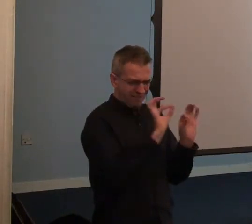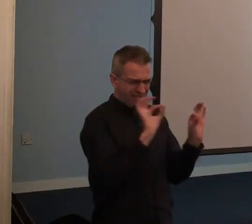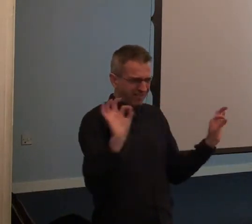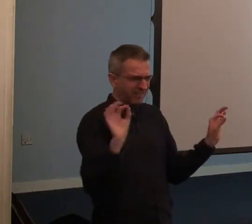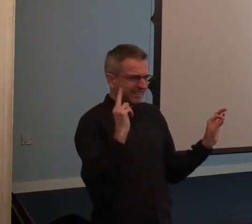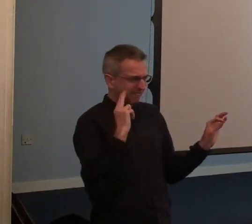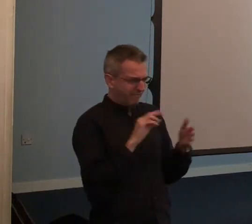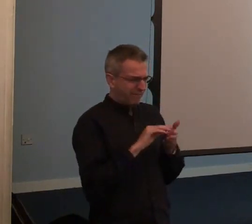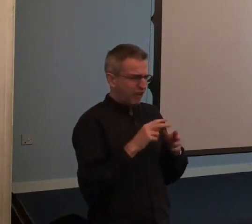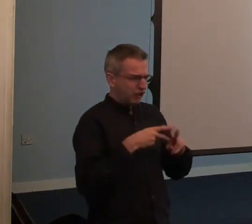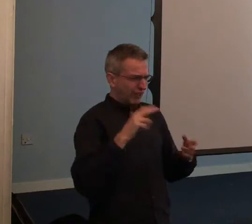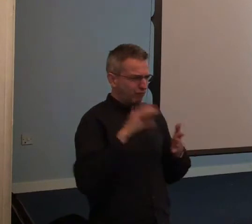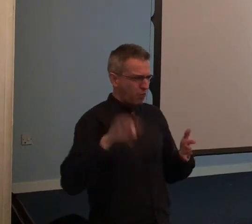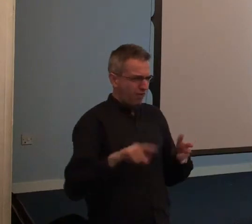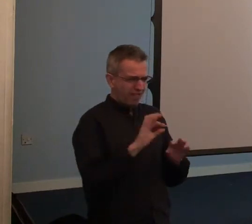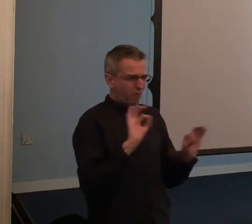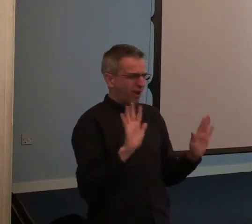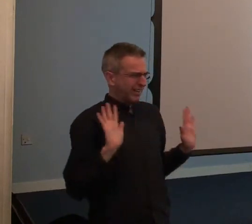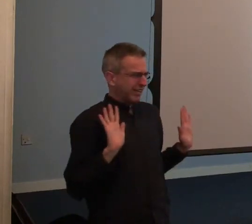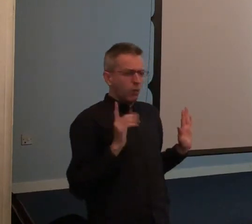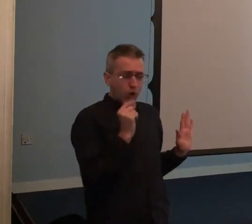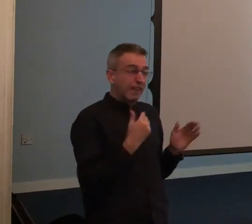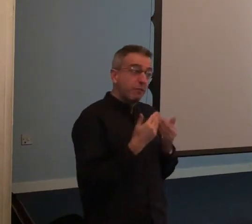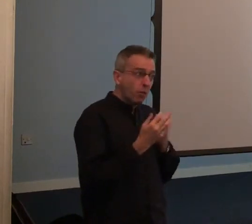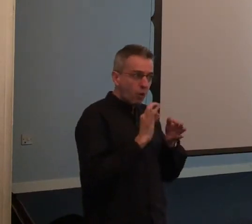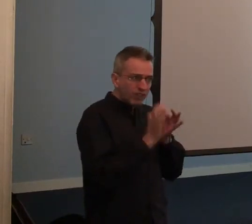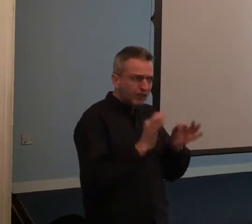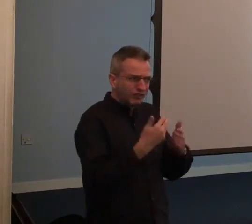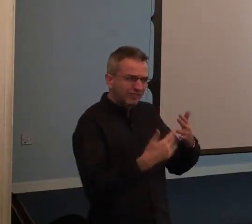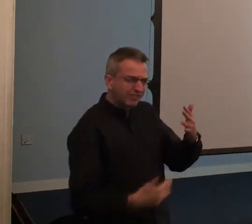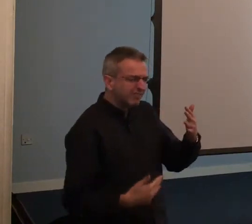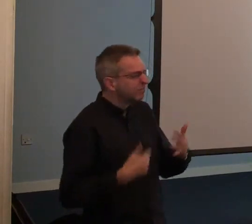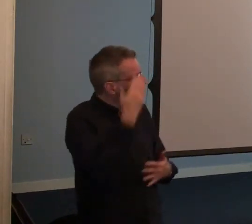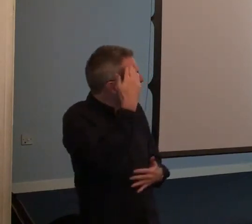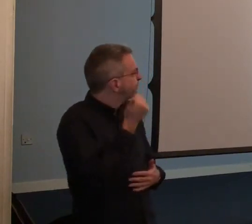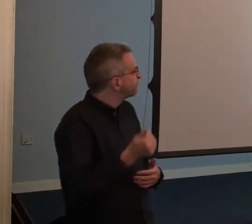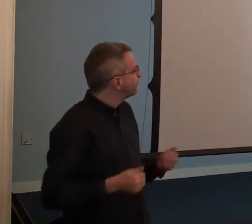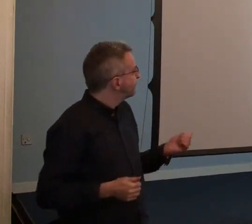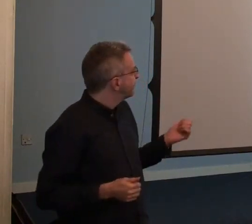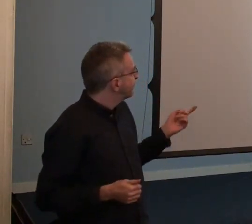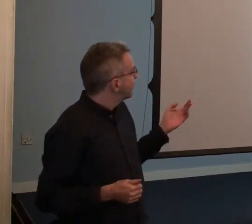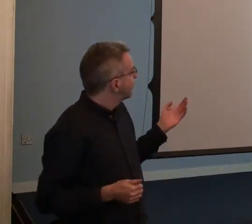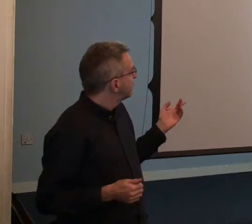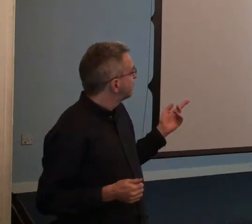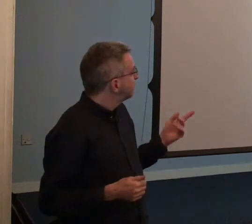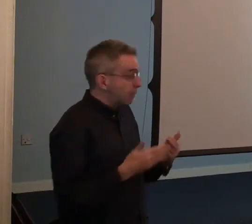Now, we only asked one question about deaf gene removal, so we could have maybe expanded on that and had more questions to give us more